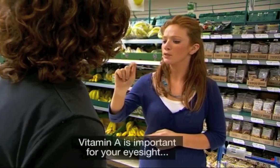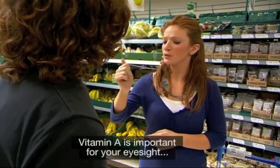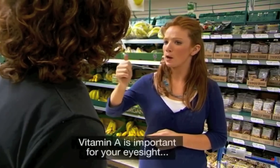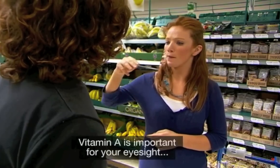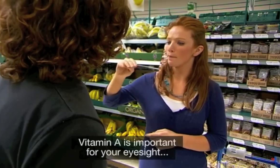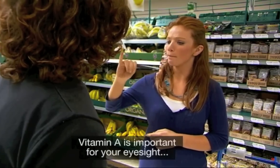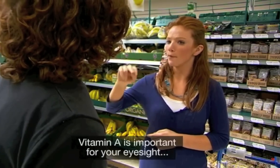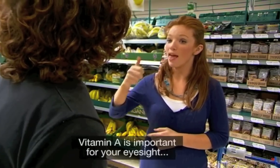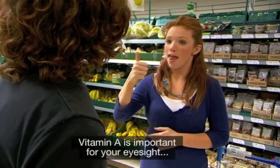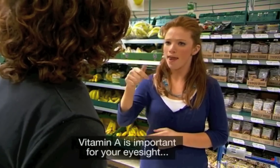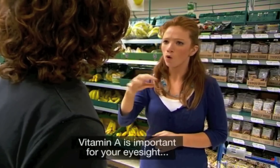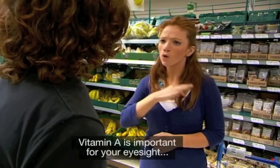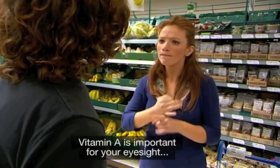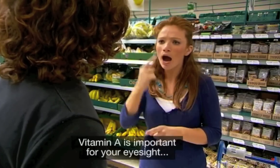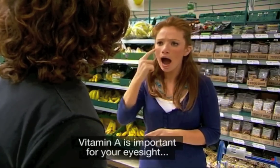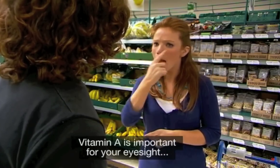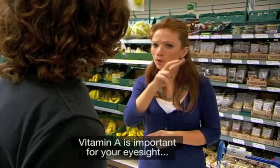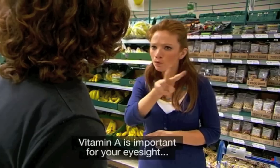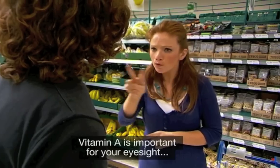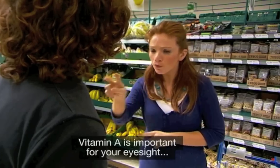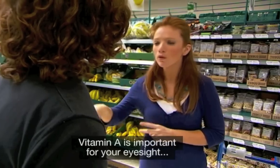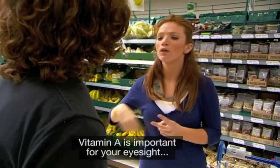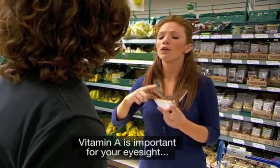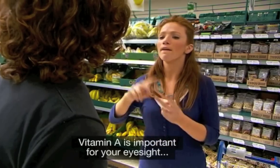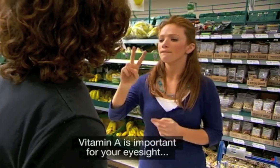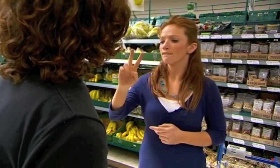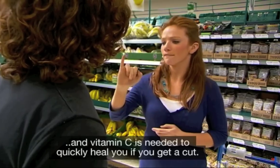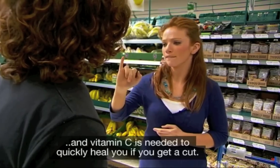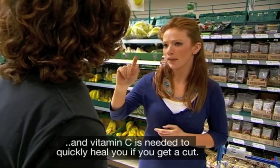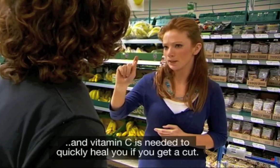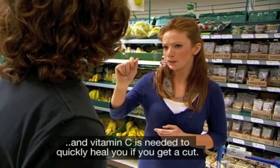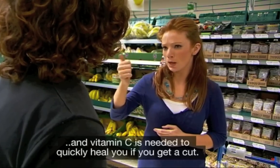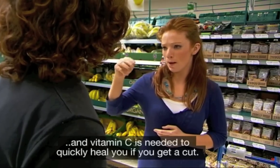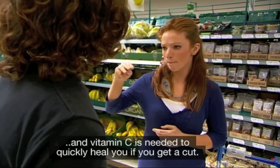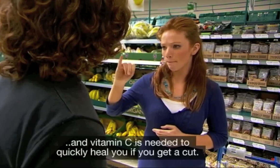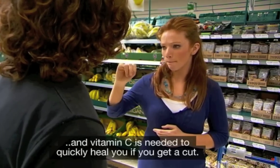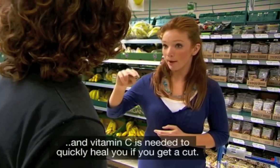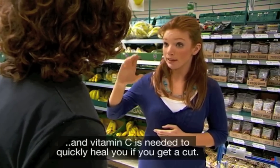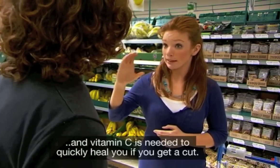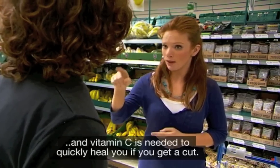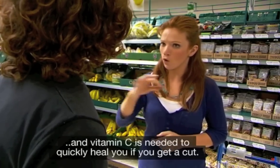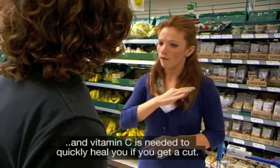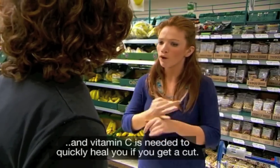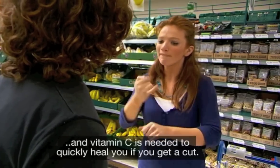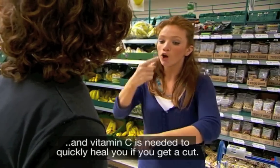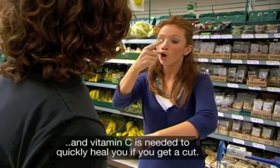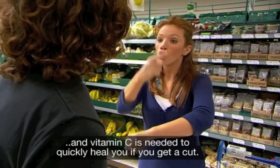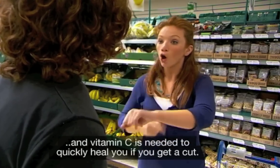Vitamin A is important for your eyesight, and vitamin C is needed to quickly heal you if you get a